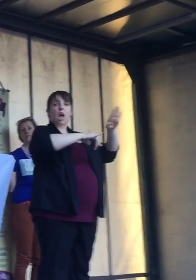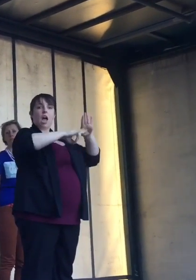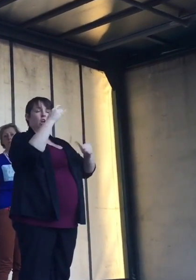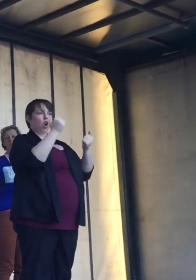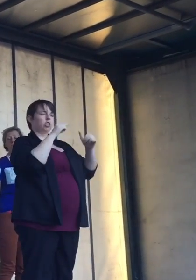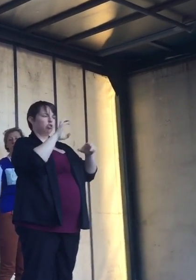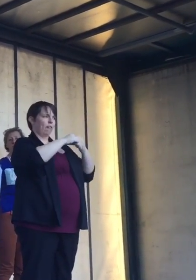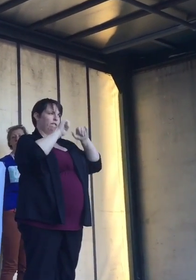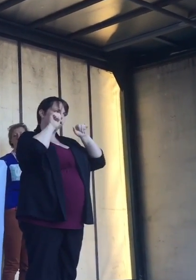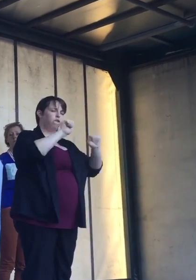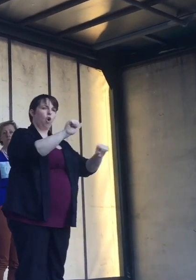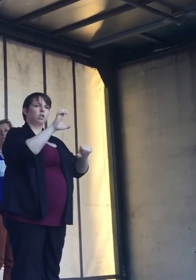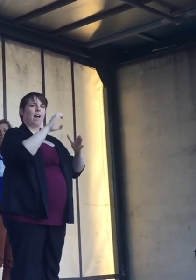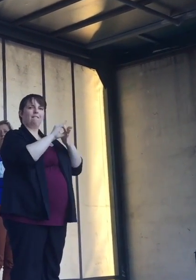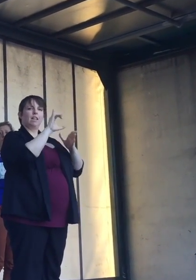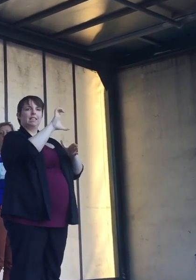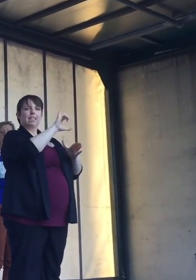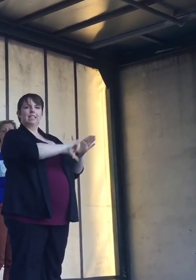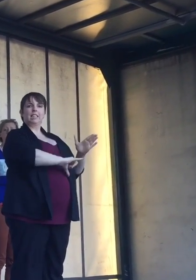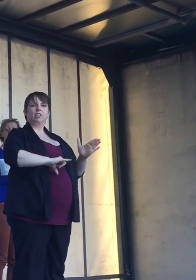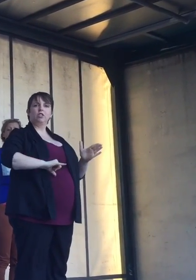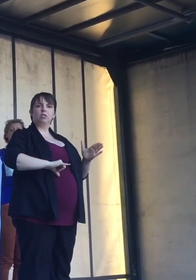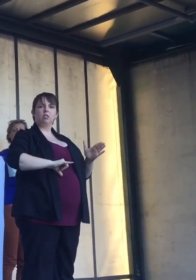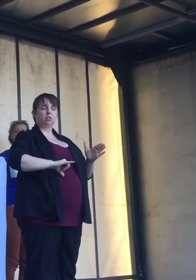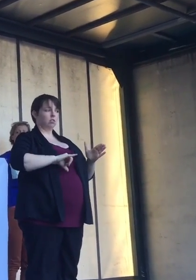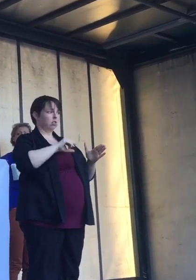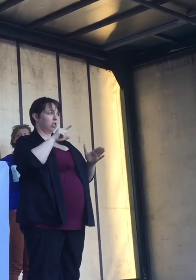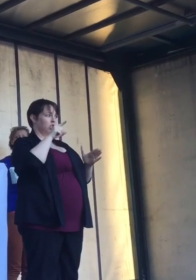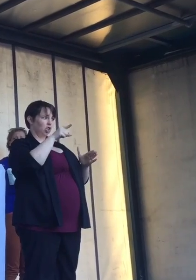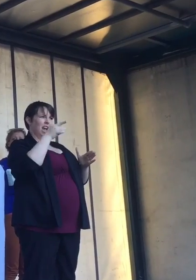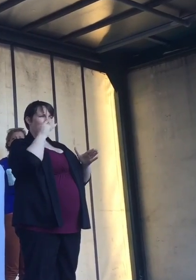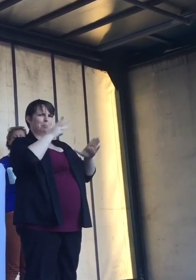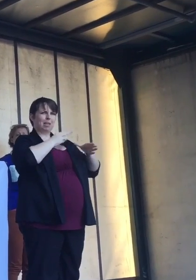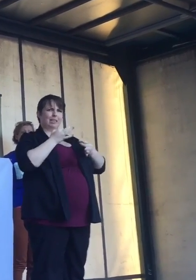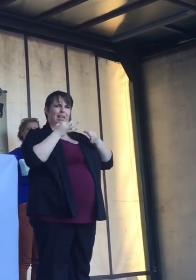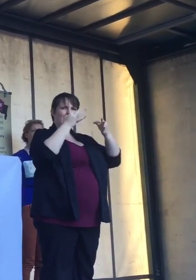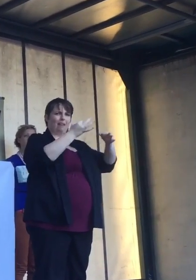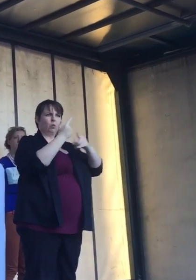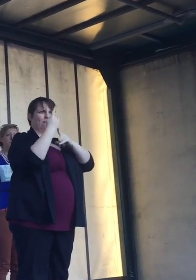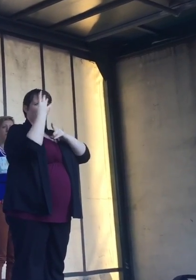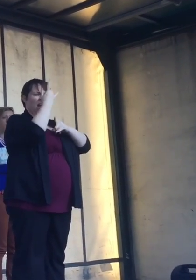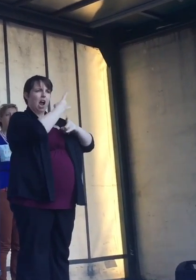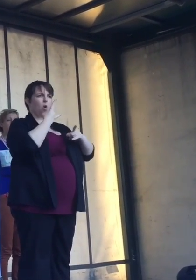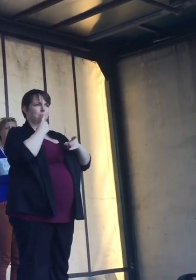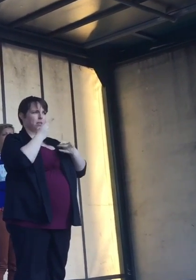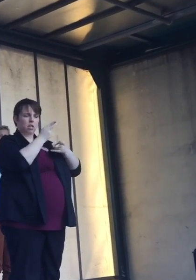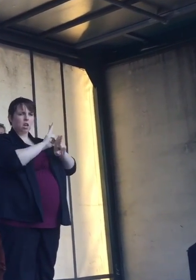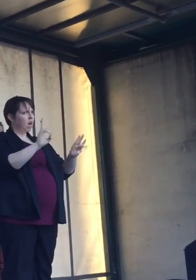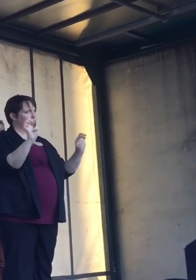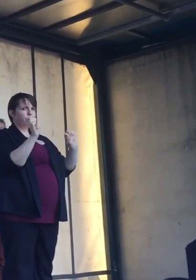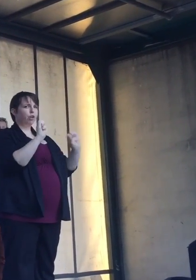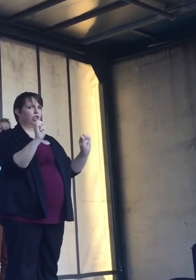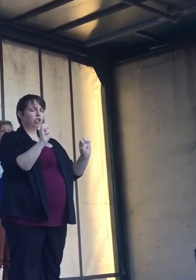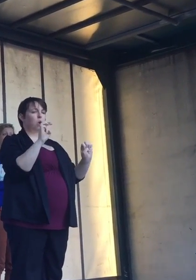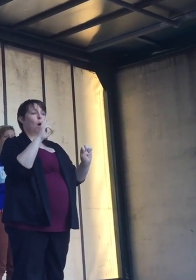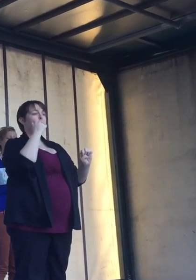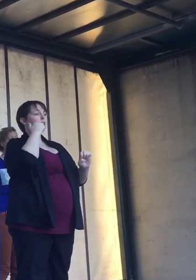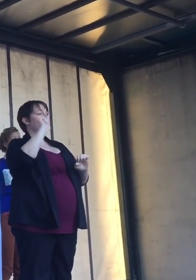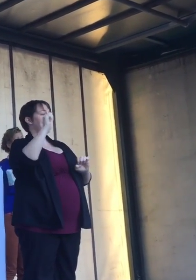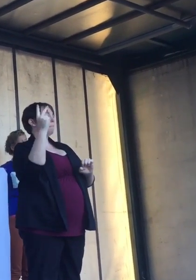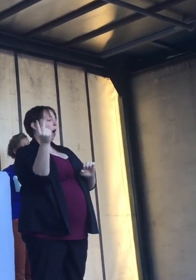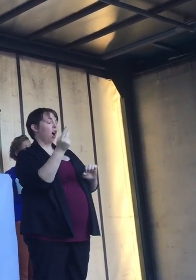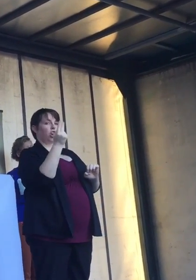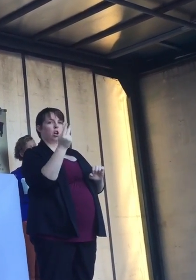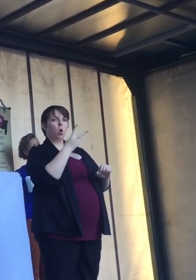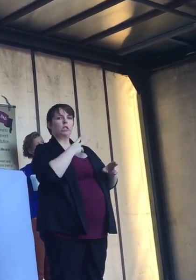into a C-section. A C-section that she'd asked be delayed for 24 hours in a non-emergency situation because her partner